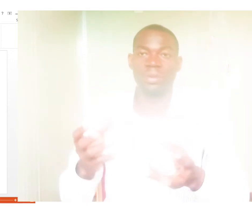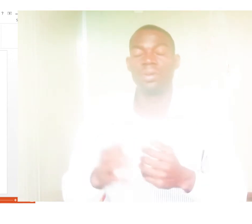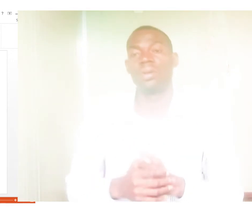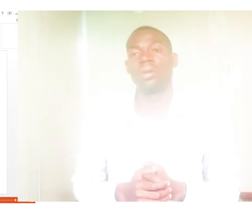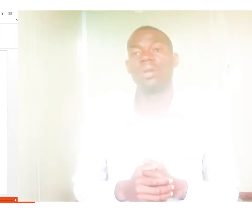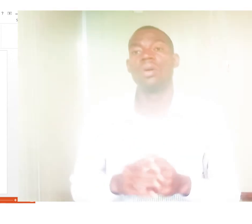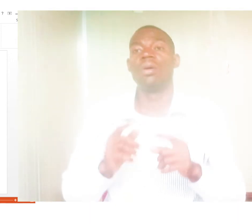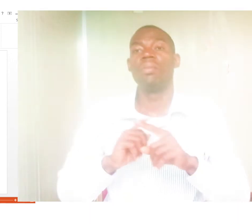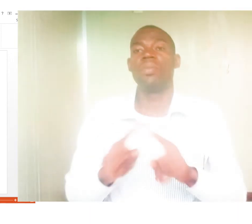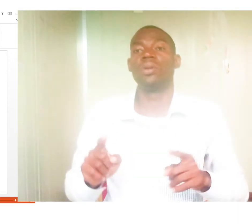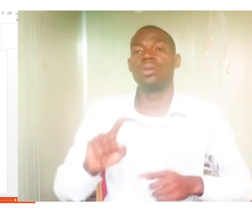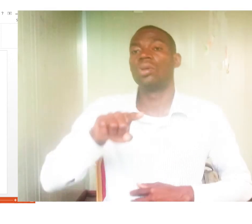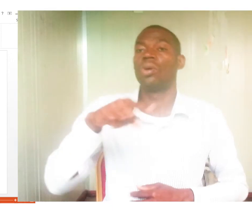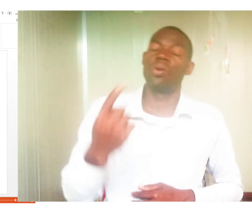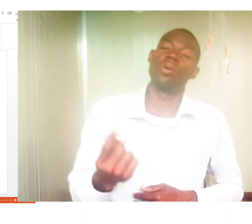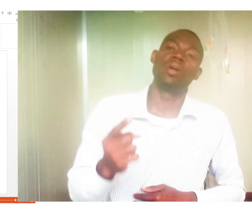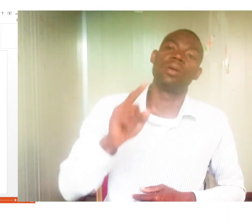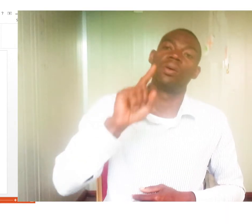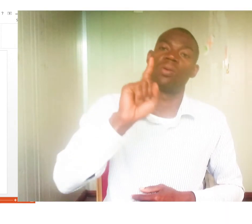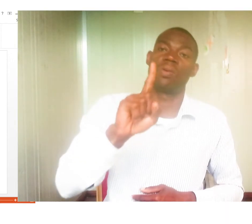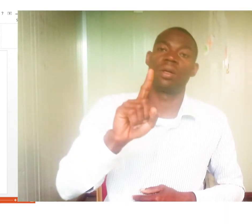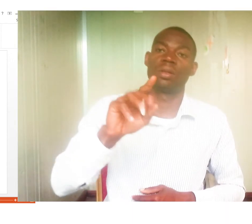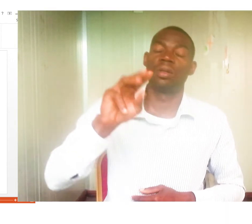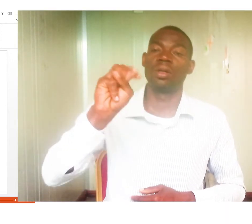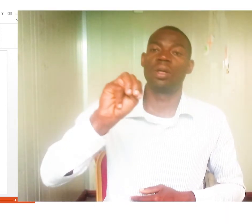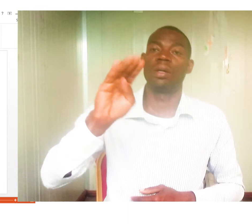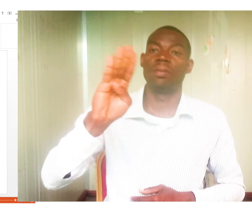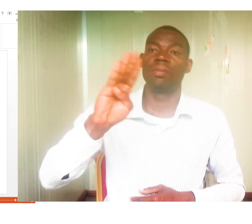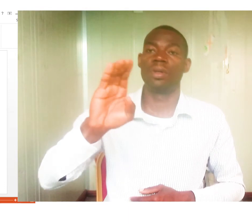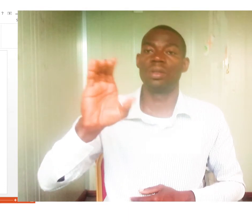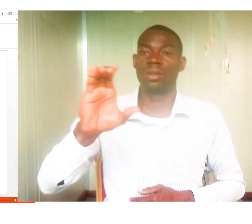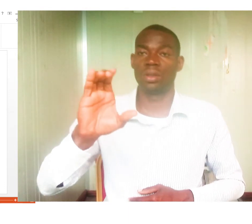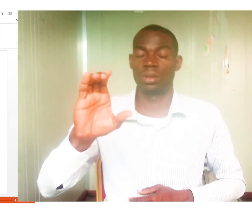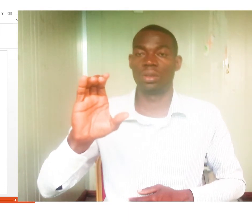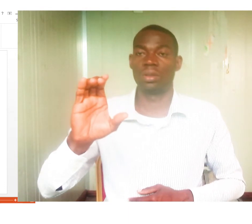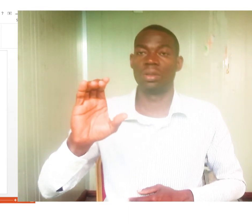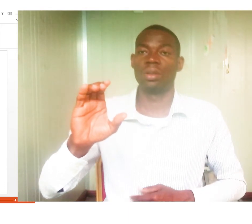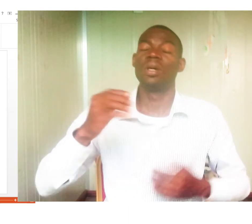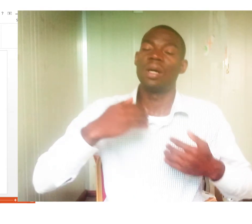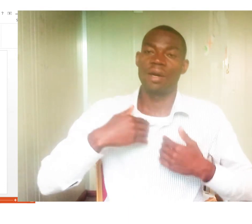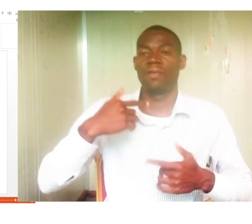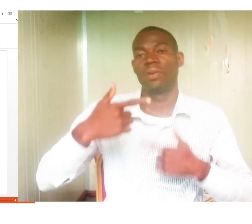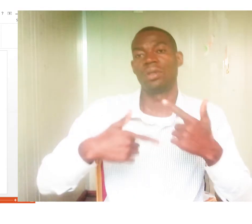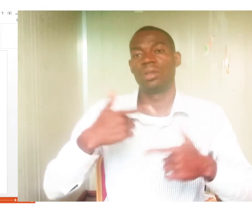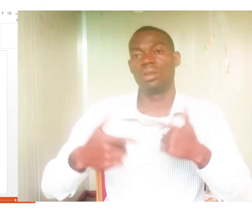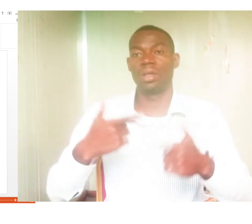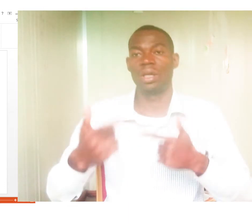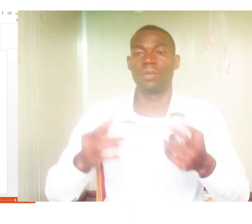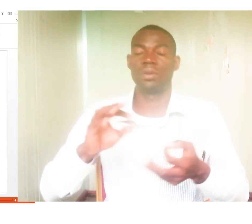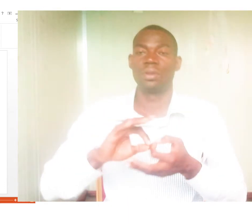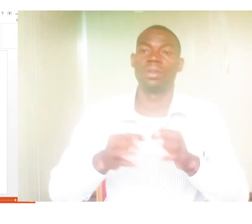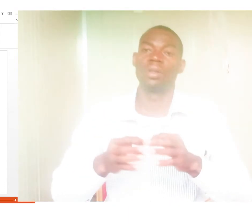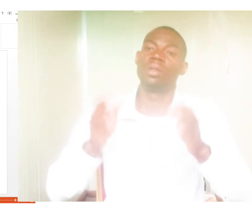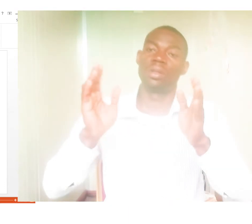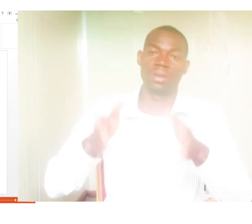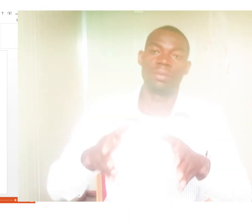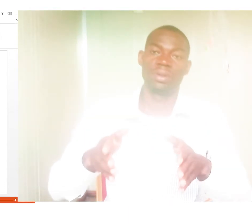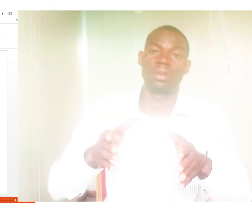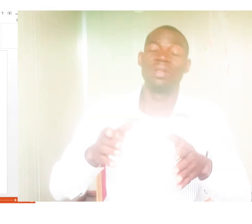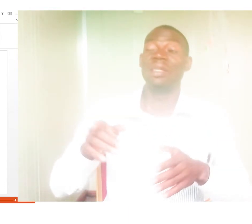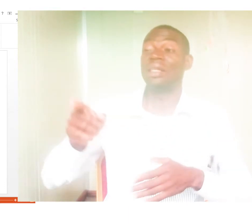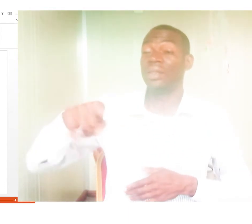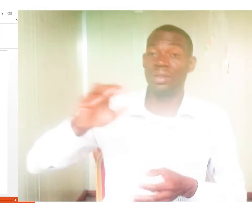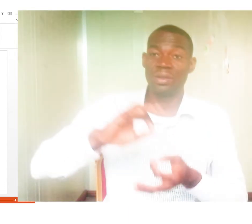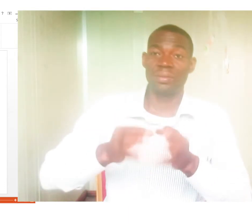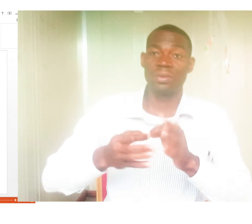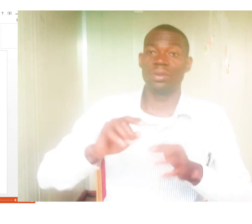only one, MBC, Malawi Broadcasting Corporation, has sign language interpreters who only